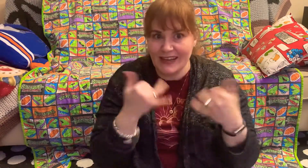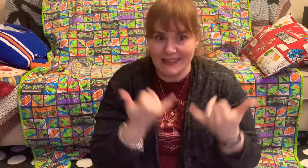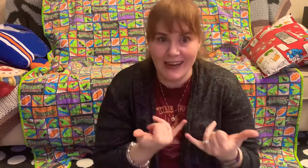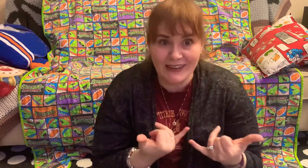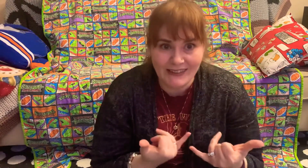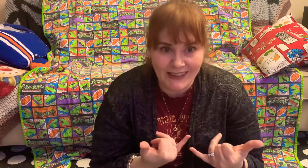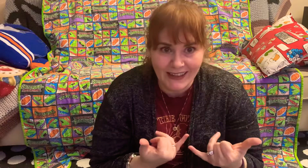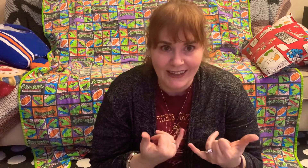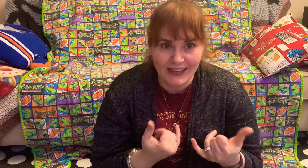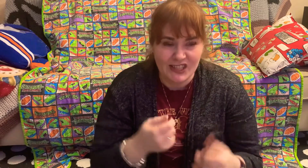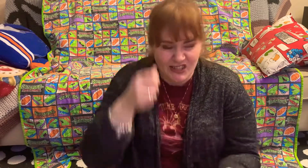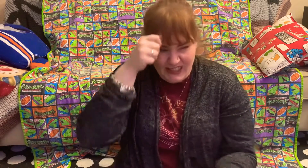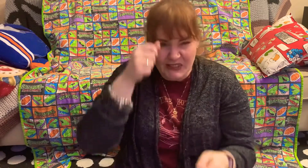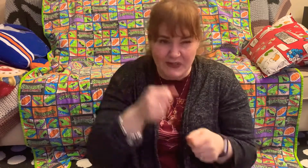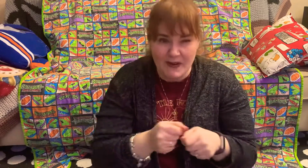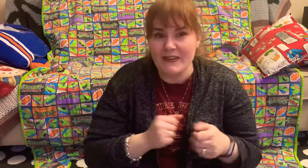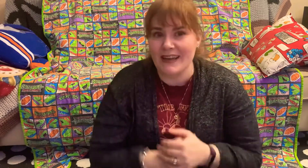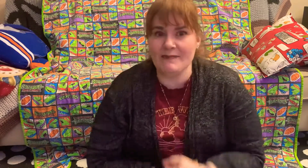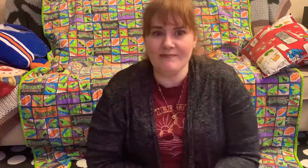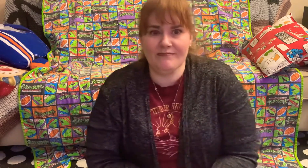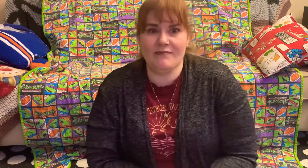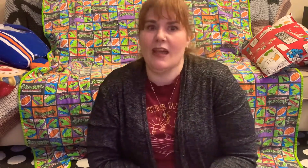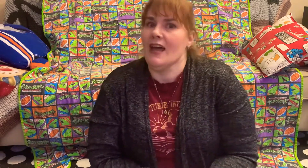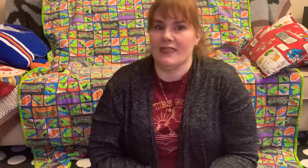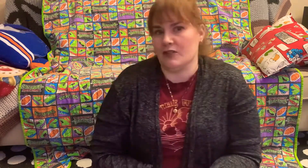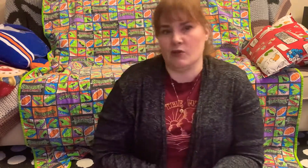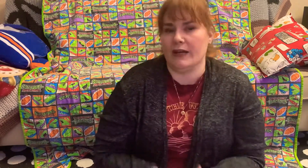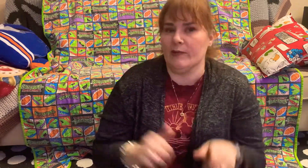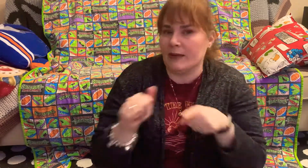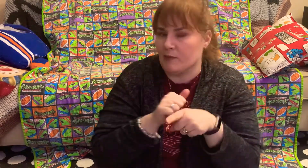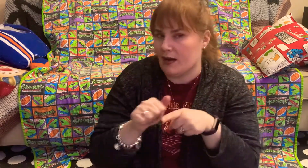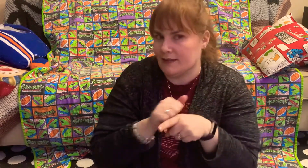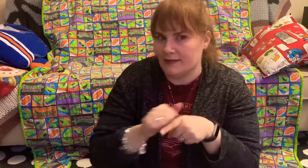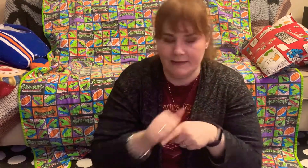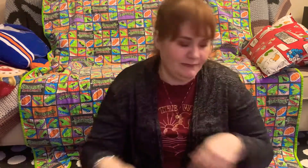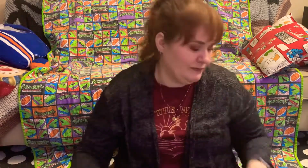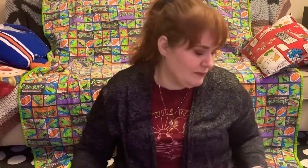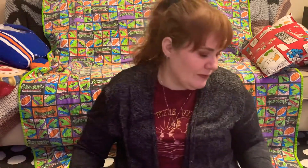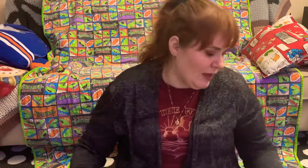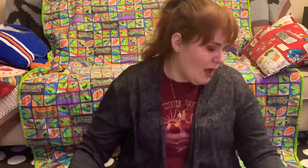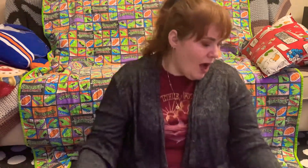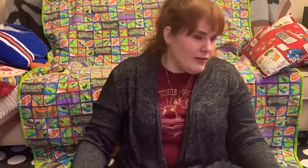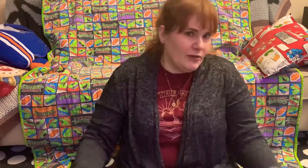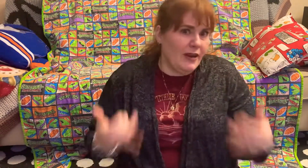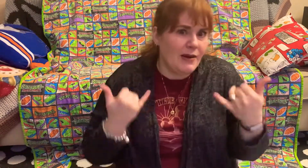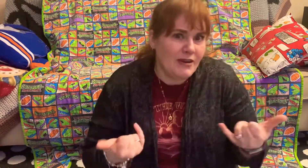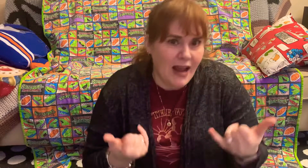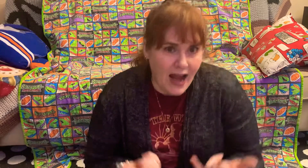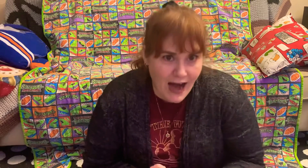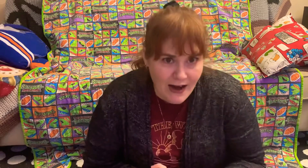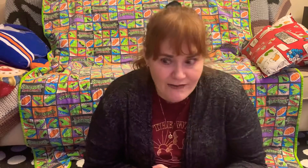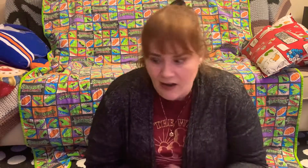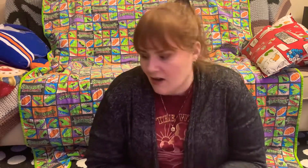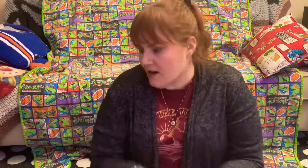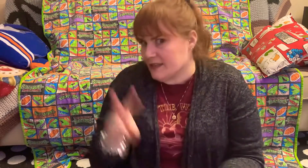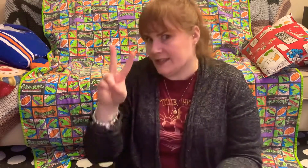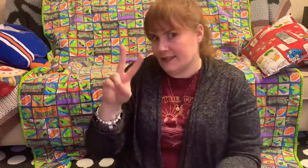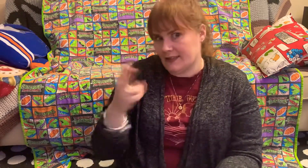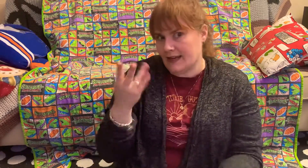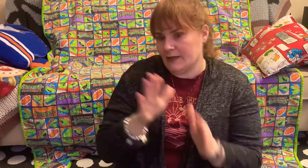now? Do you think you'll remember them? That's okay, we can practice. So now we're gonna have our second